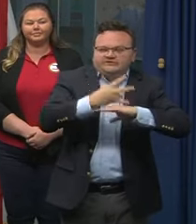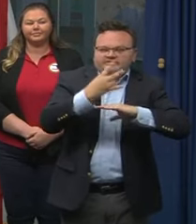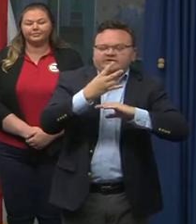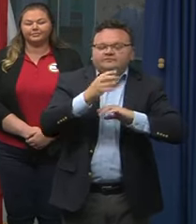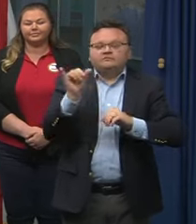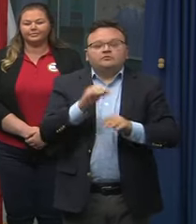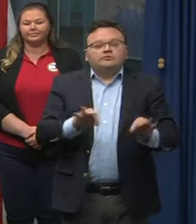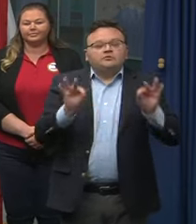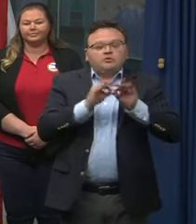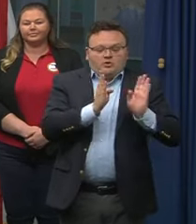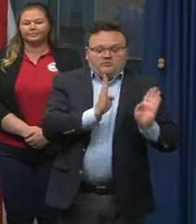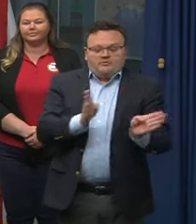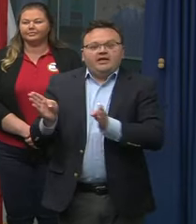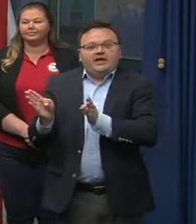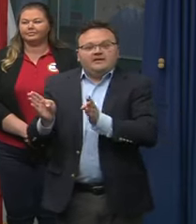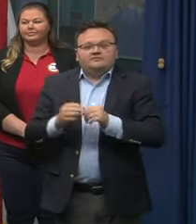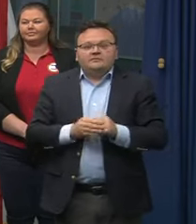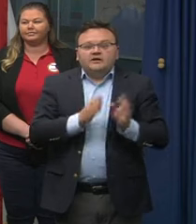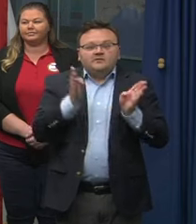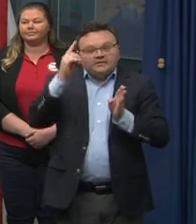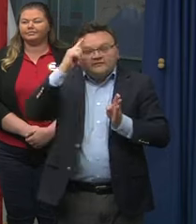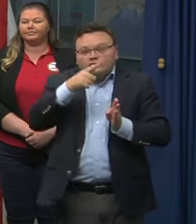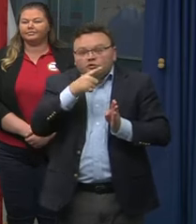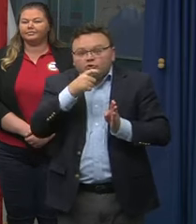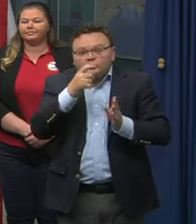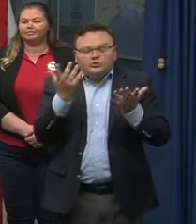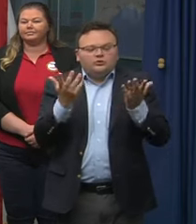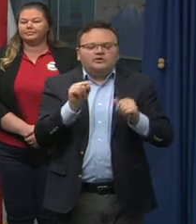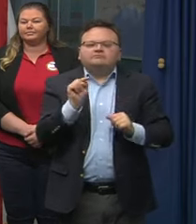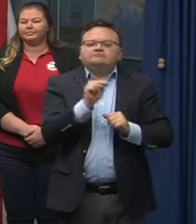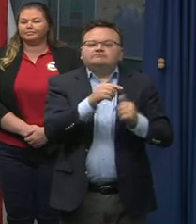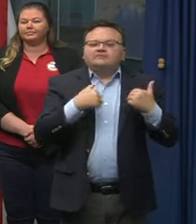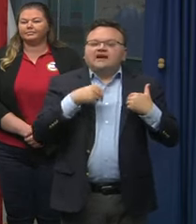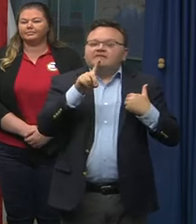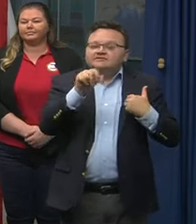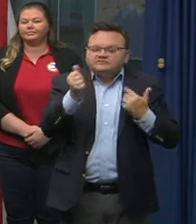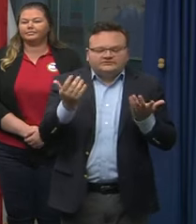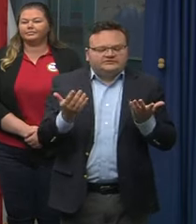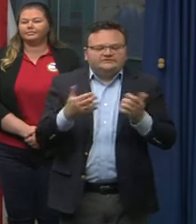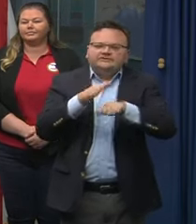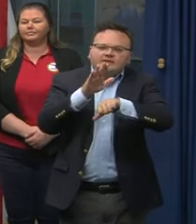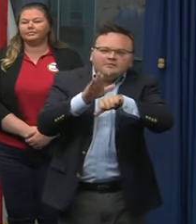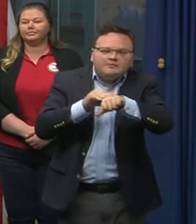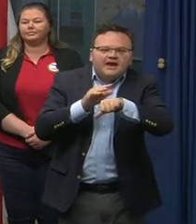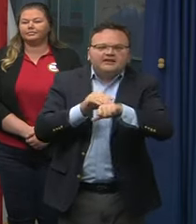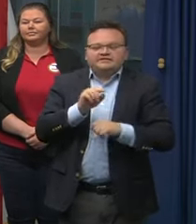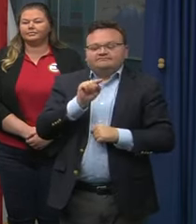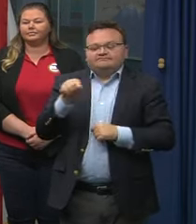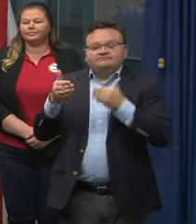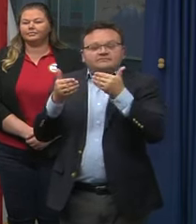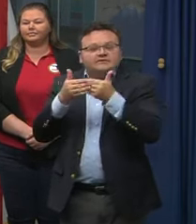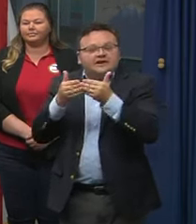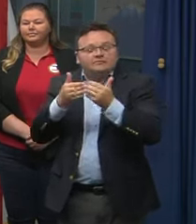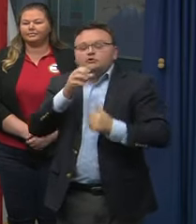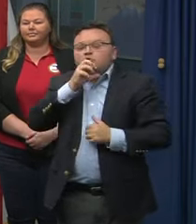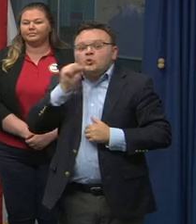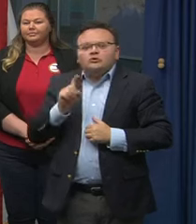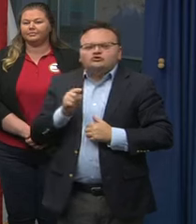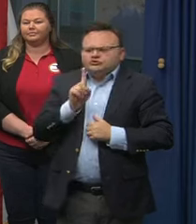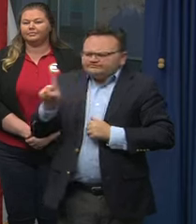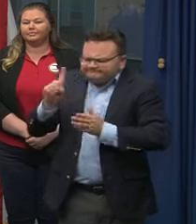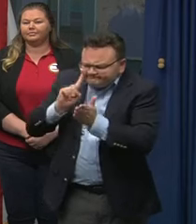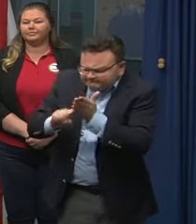to plan for your pets, anyone in the household with special needs, and check on your neighbors and on the elderly. All residents and visitors